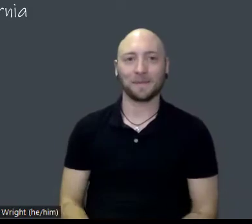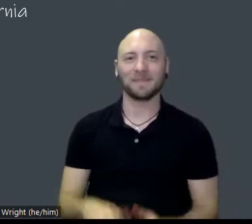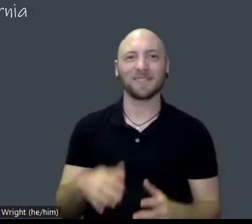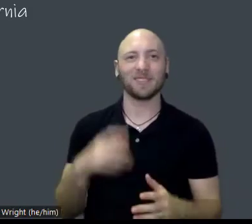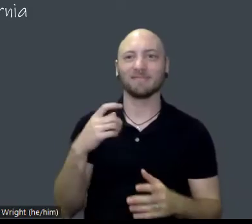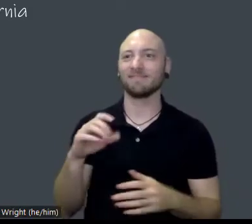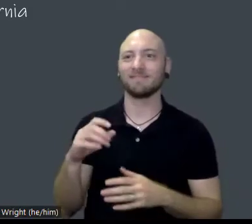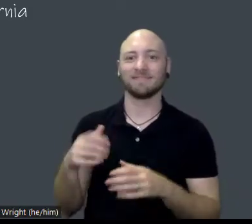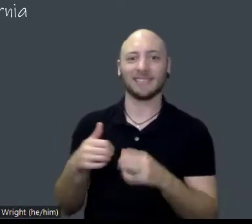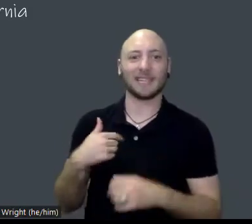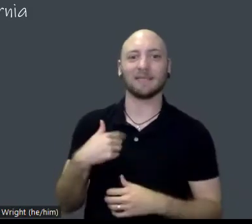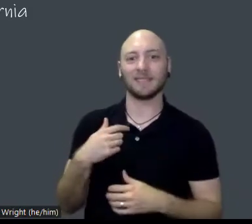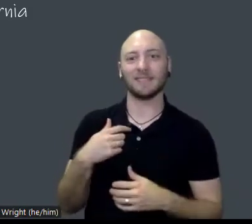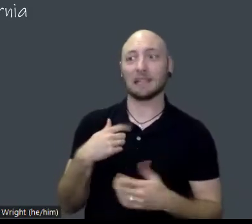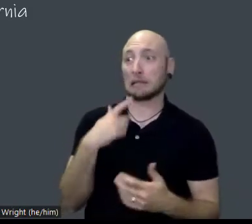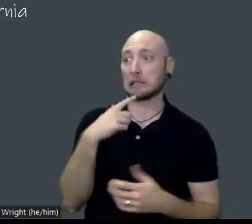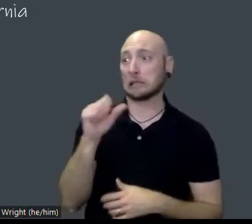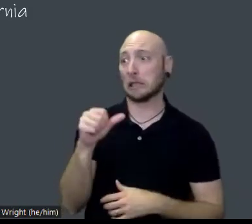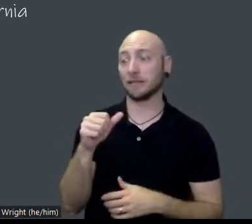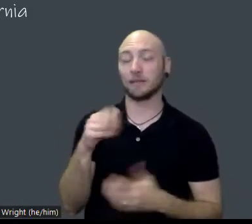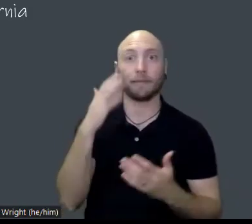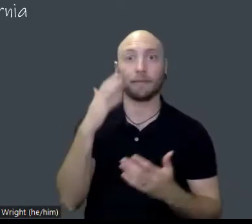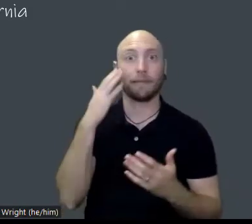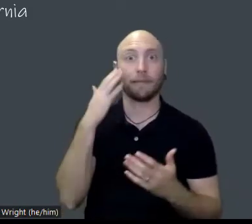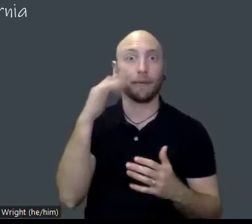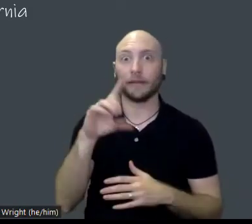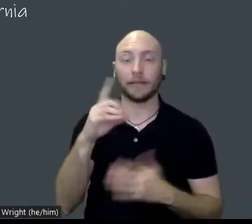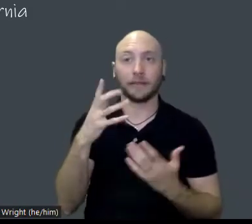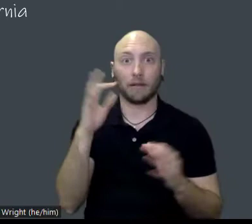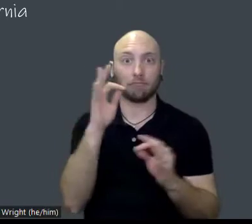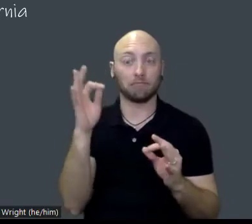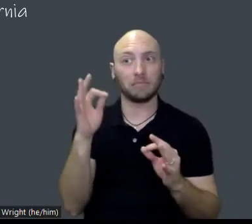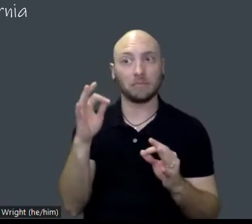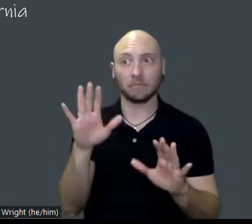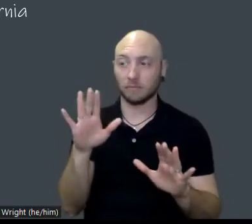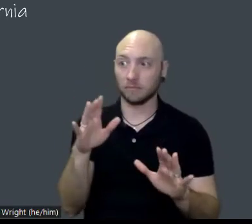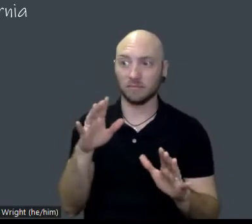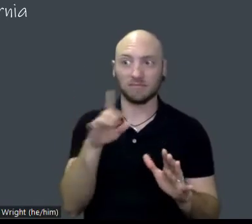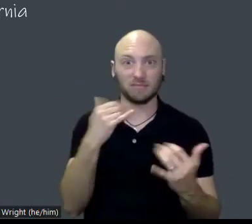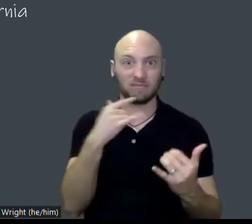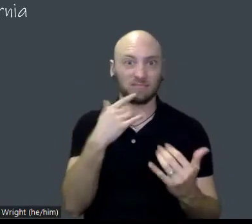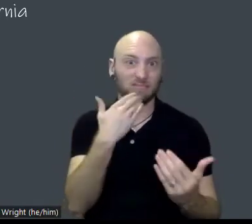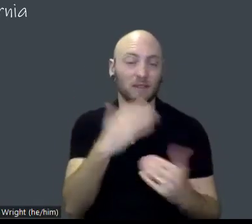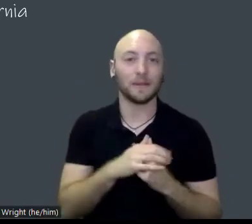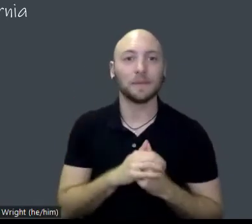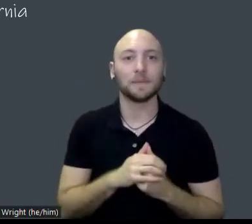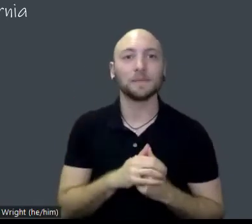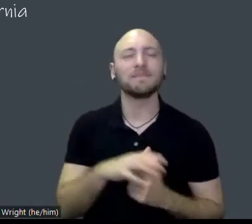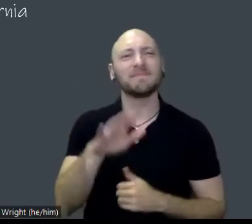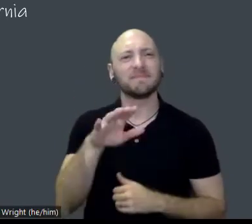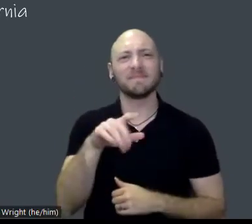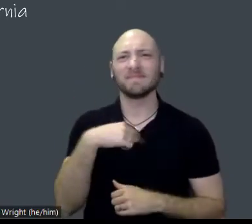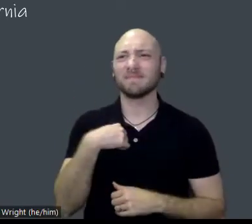text. I was like, yeah, I didn't know what this meeting was about, but I'm really grateful. Yeah, I've been speaking a lot on